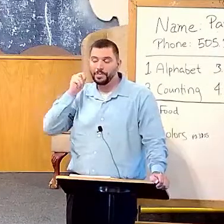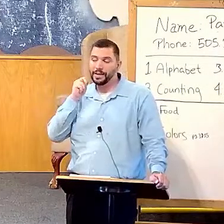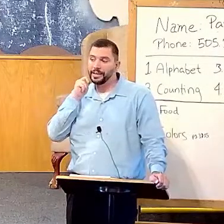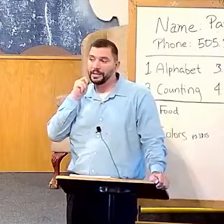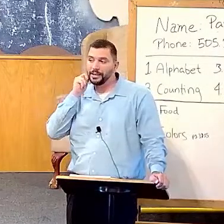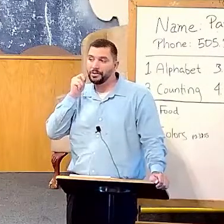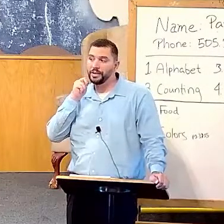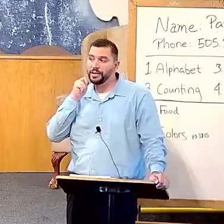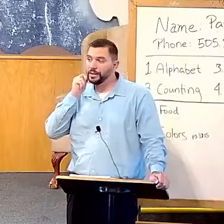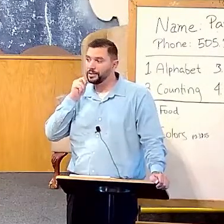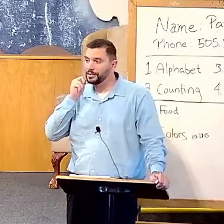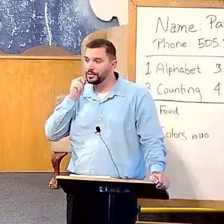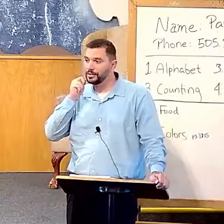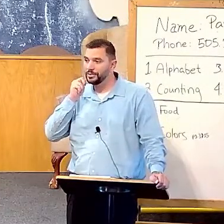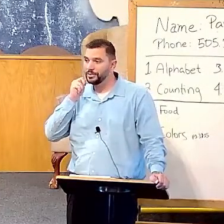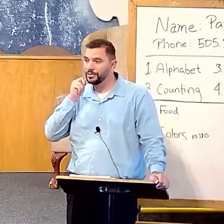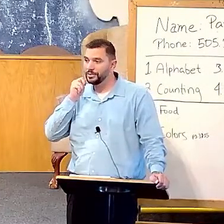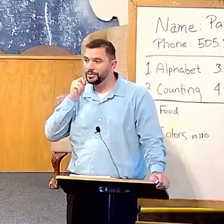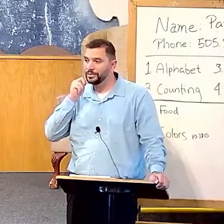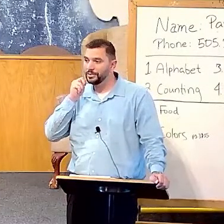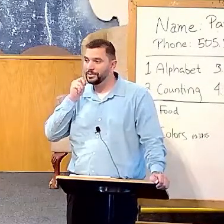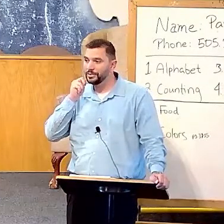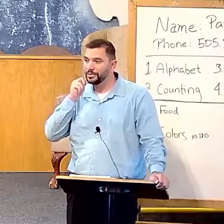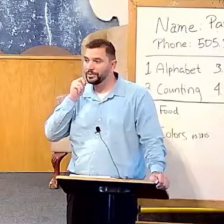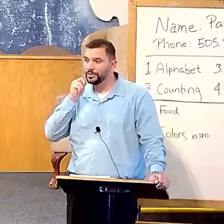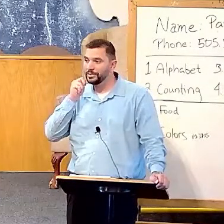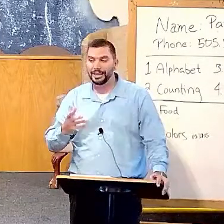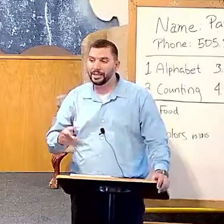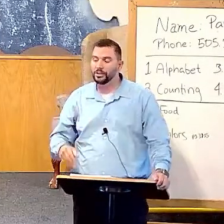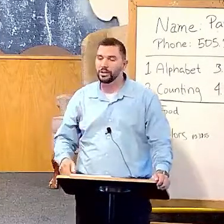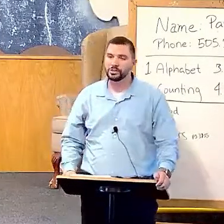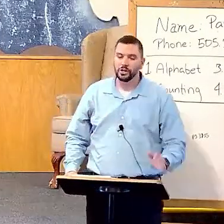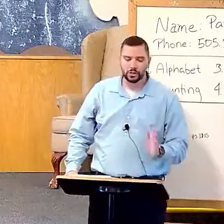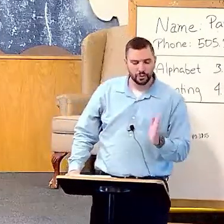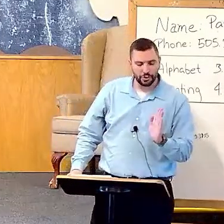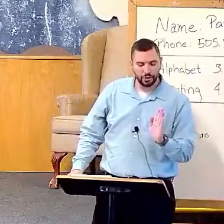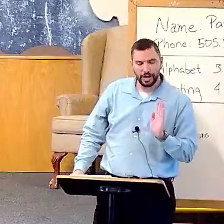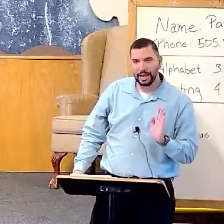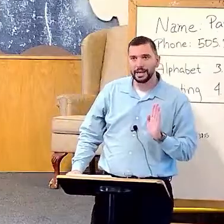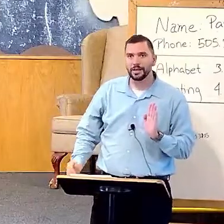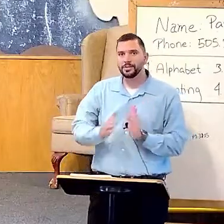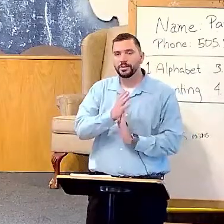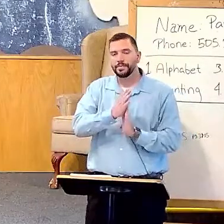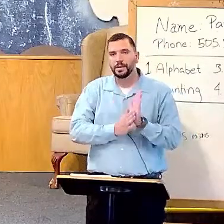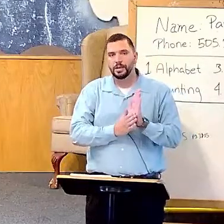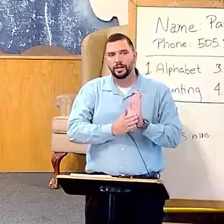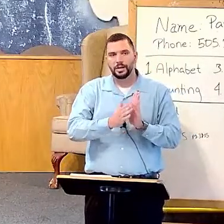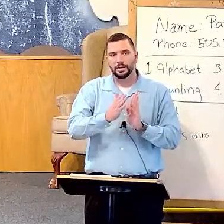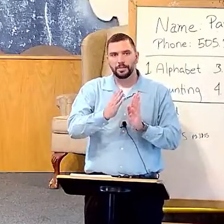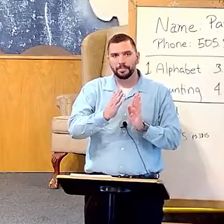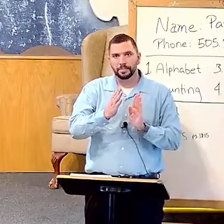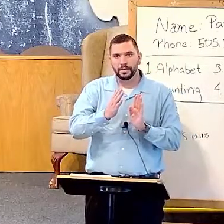that N down here, that's your niece. And then in-laws, so your hand, this